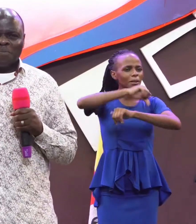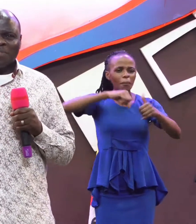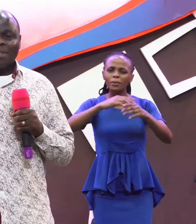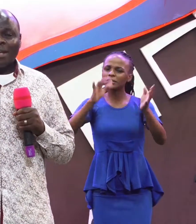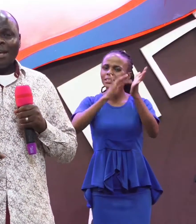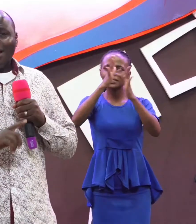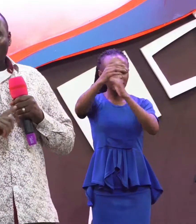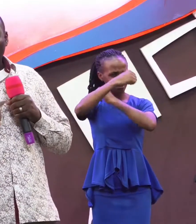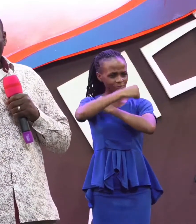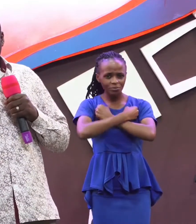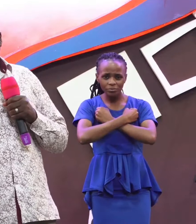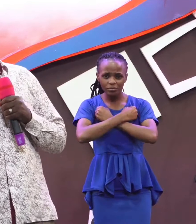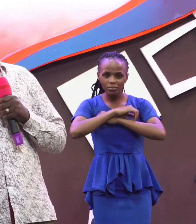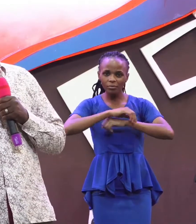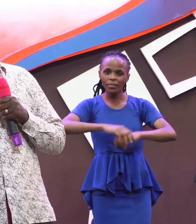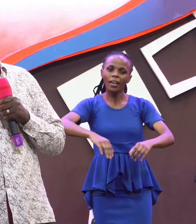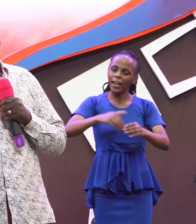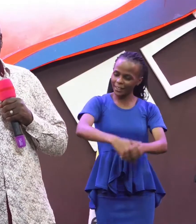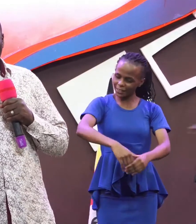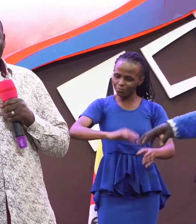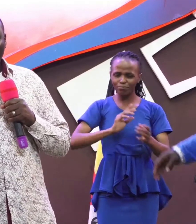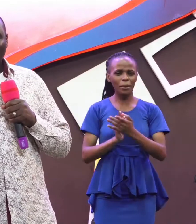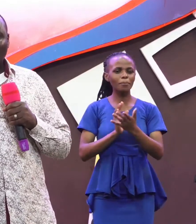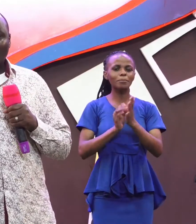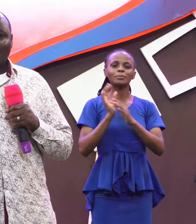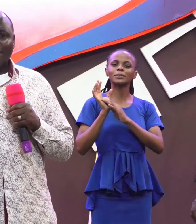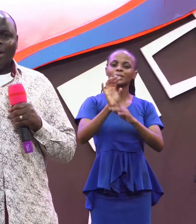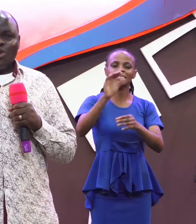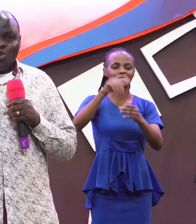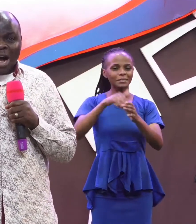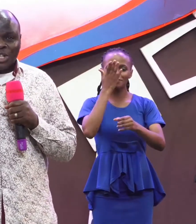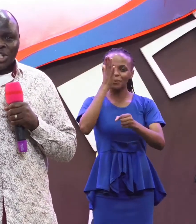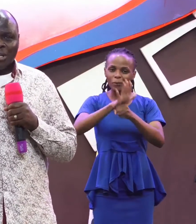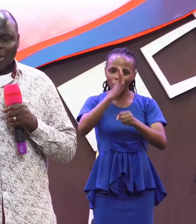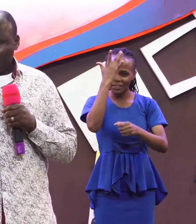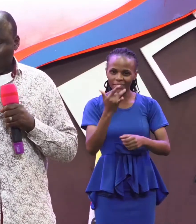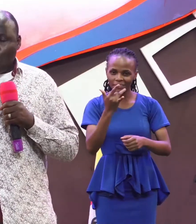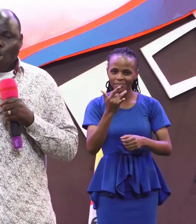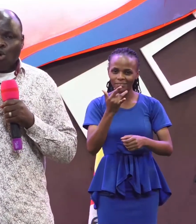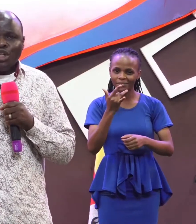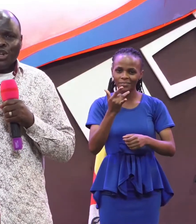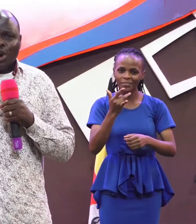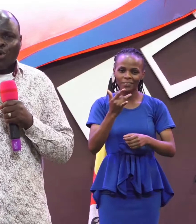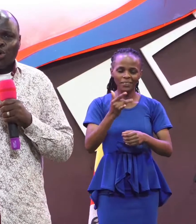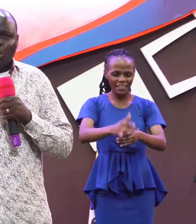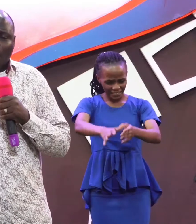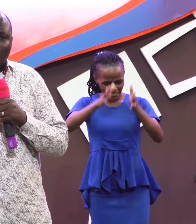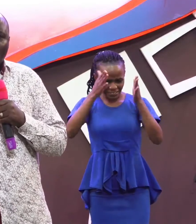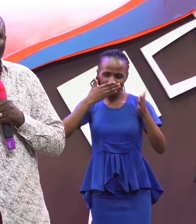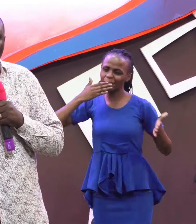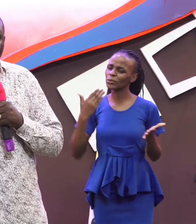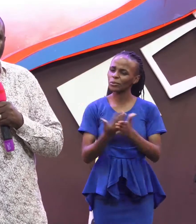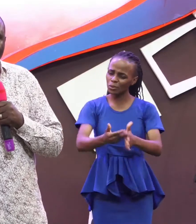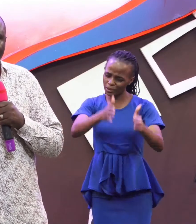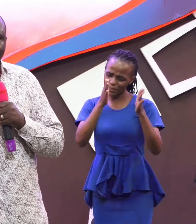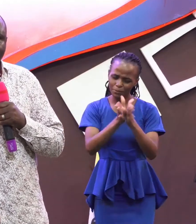think about the love of Jesus. Nebutukasuka mu bisuubizo. That throws us into the promises. Lwaki? Why? Okunnyonnyola okulungi okwa Paulo.